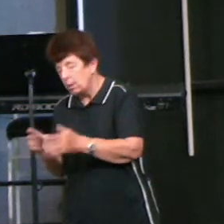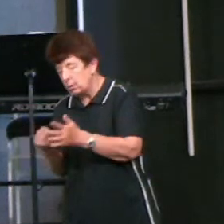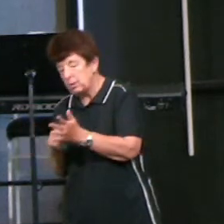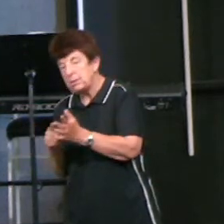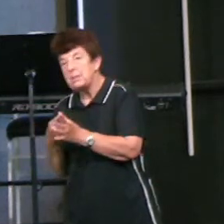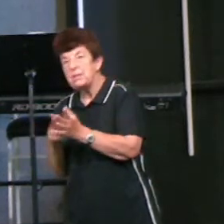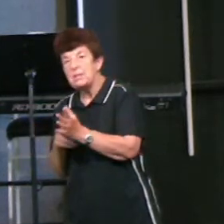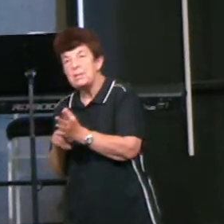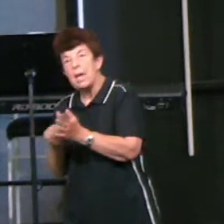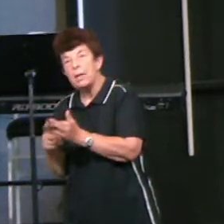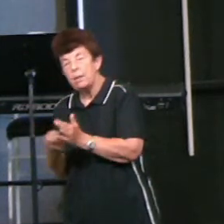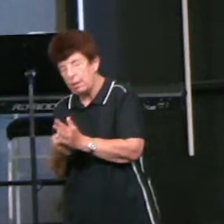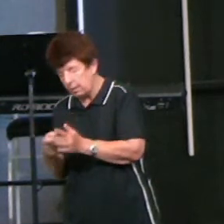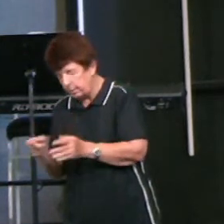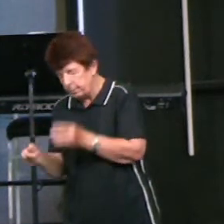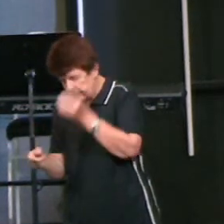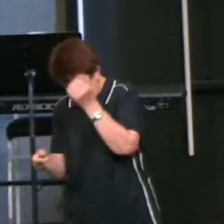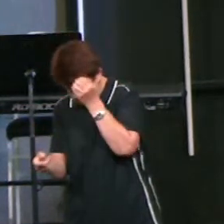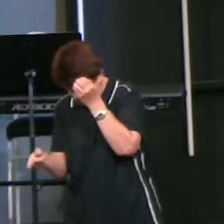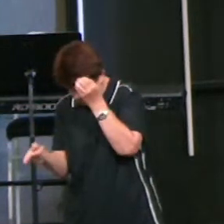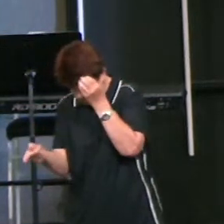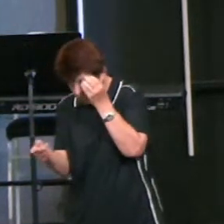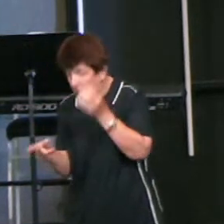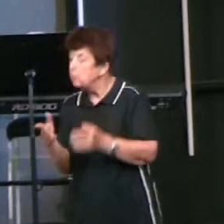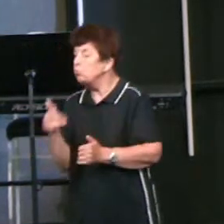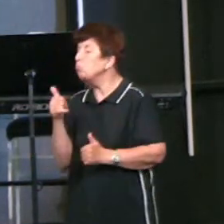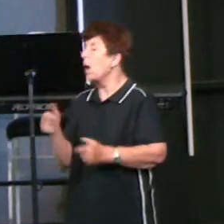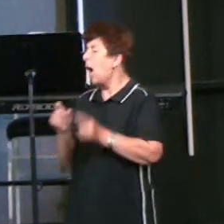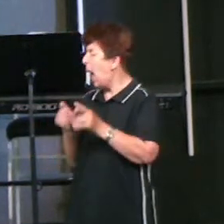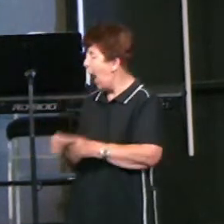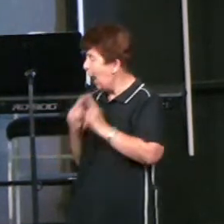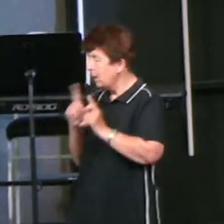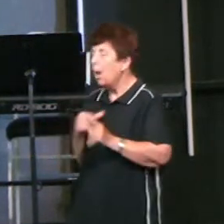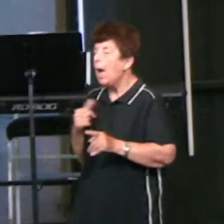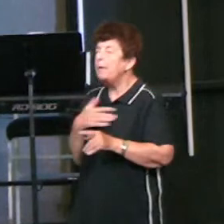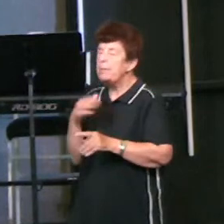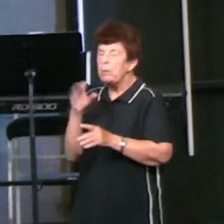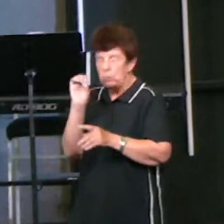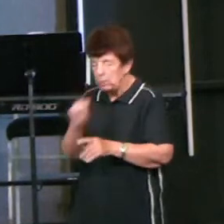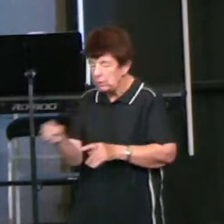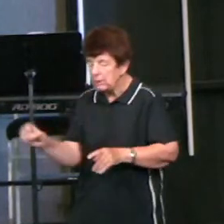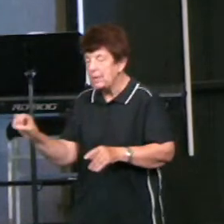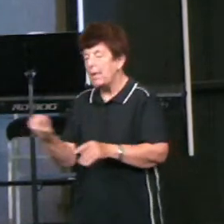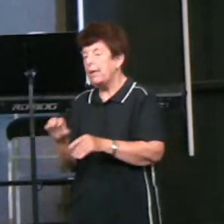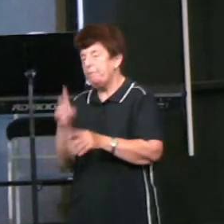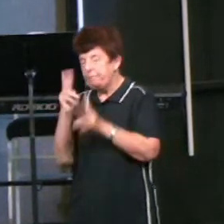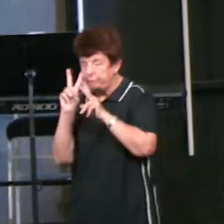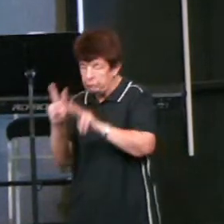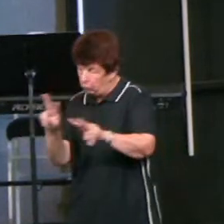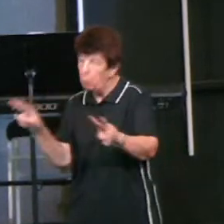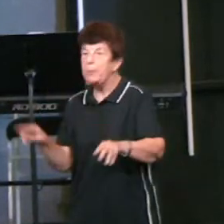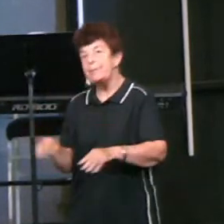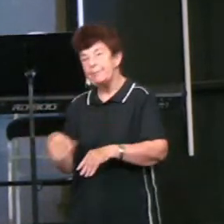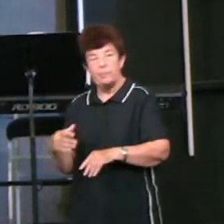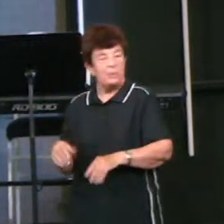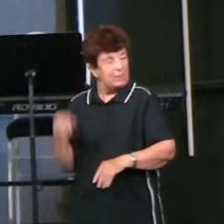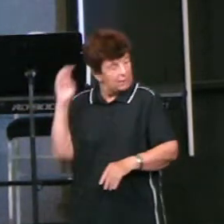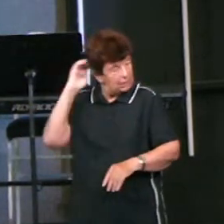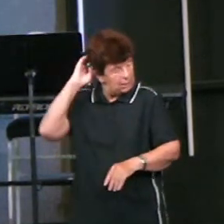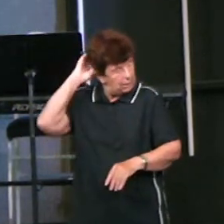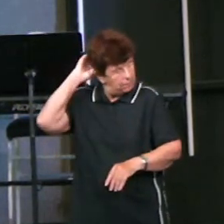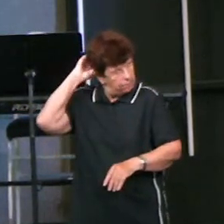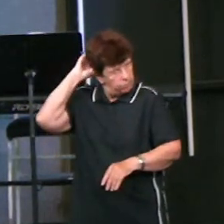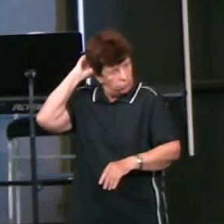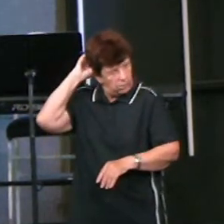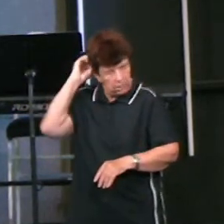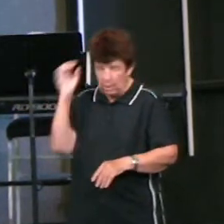go, wow, Peter's doing it rough. He's got sea views. But there's a little bit more in it than that. See,